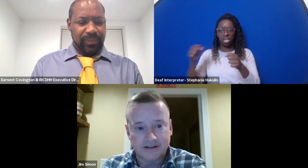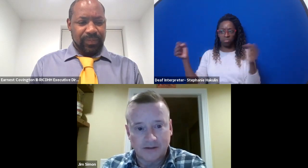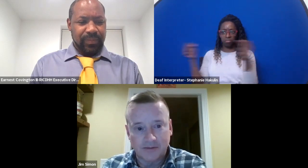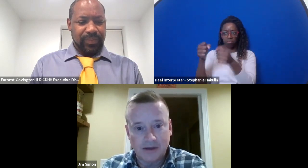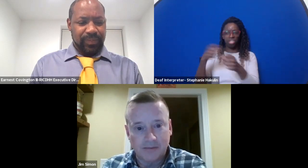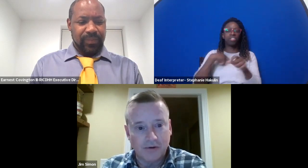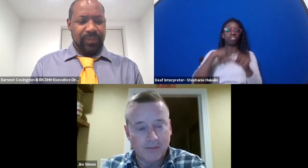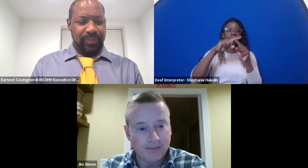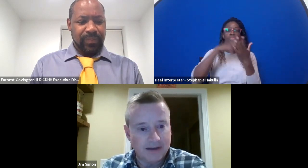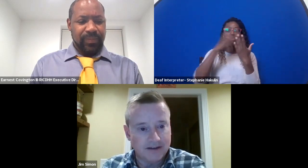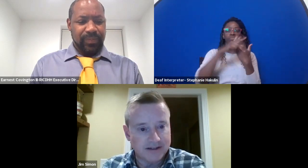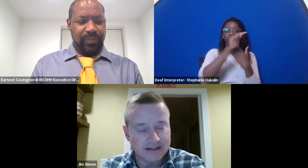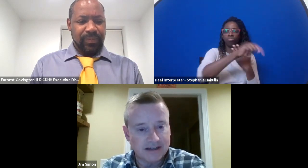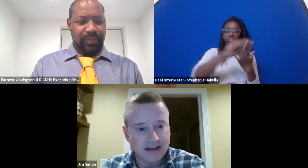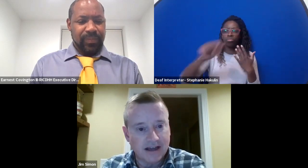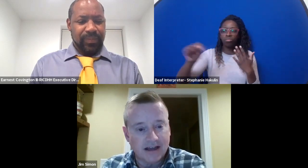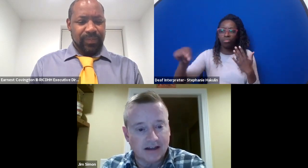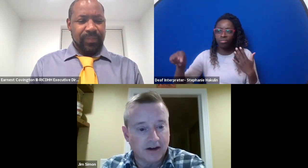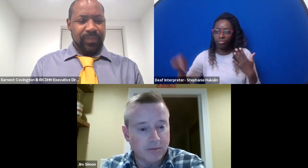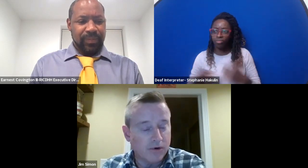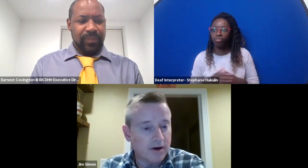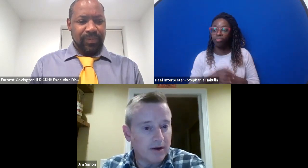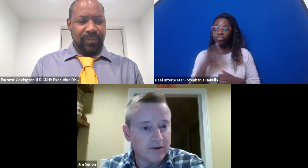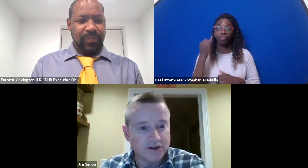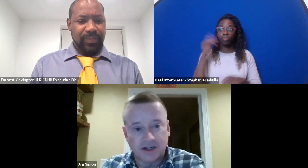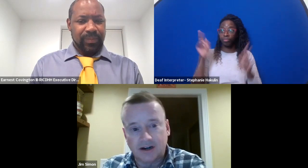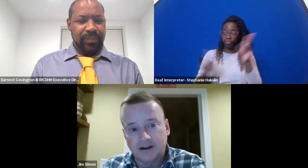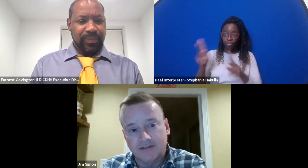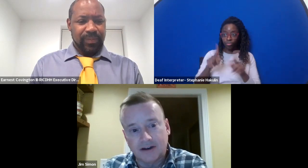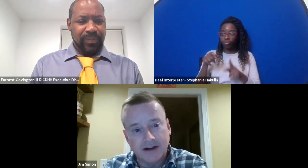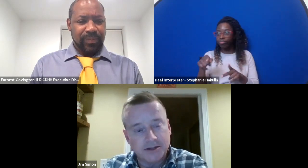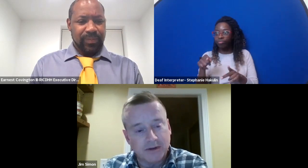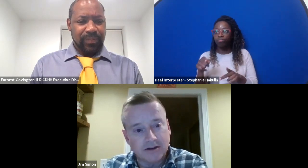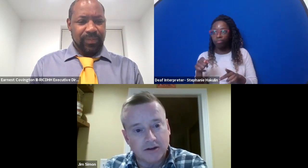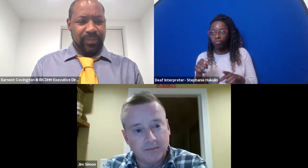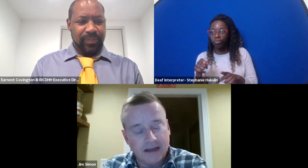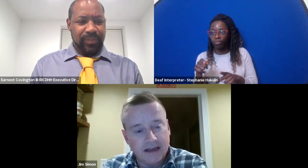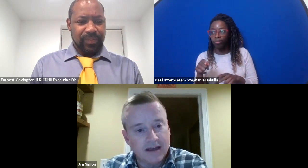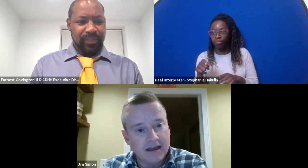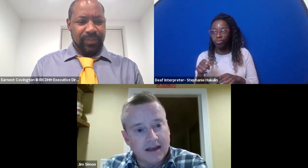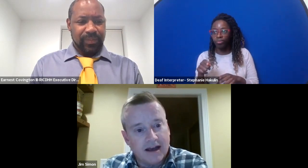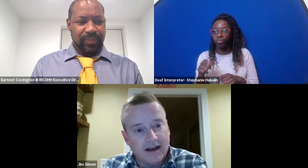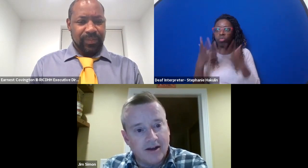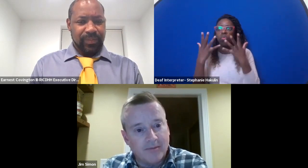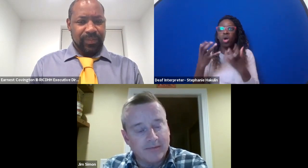partners in terms of people who might be interested in learning more about what a shared living arrangement could be.